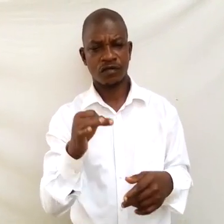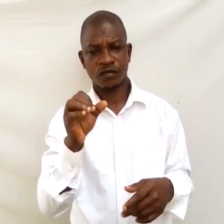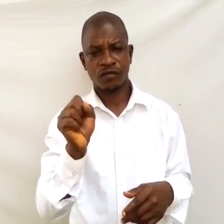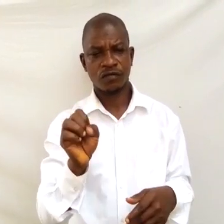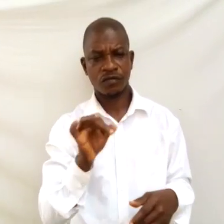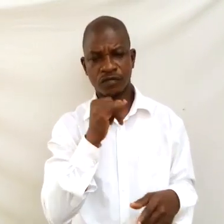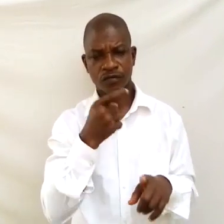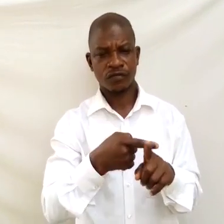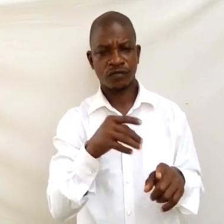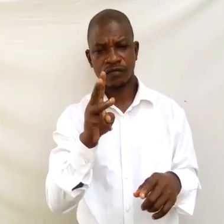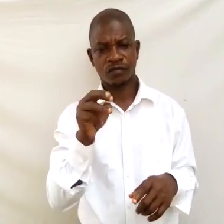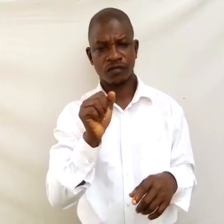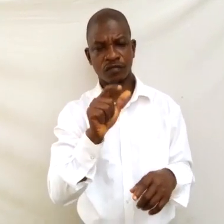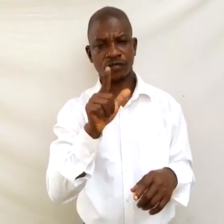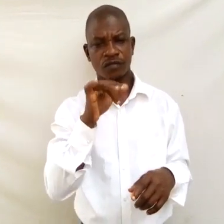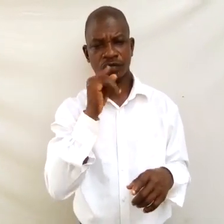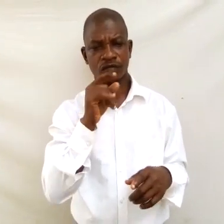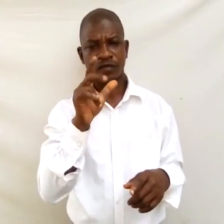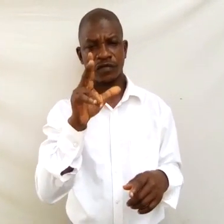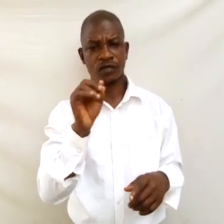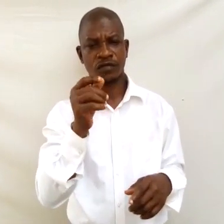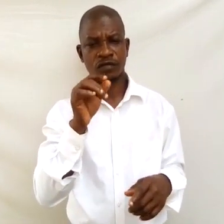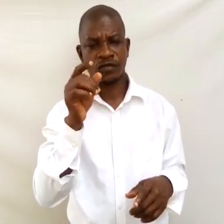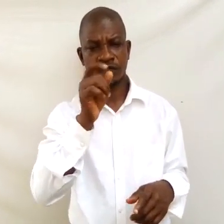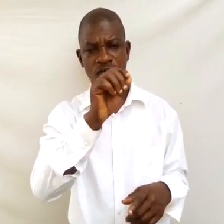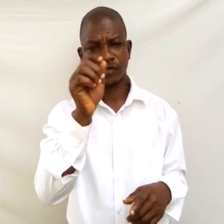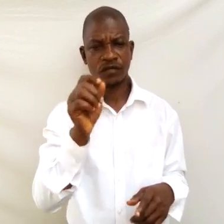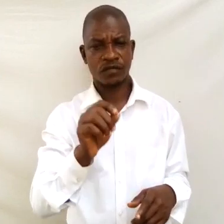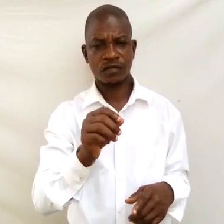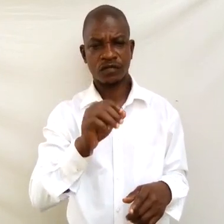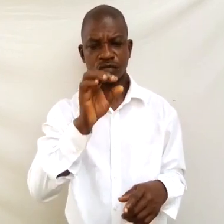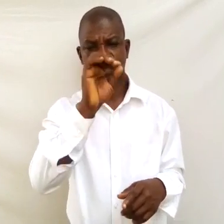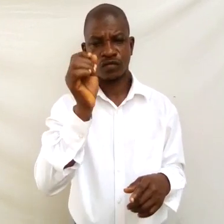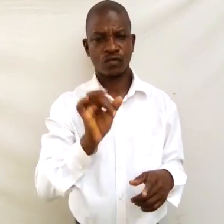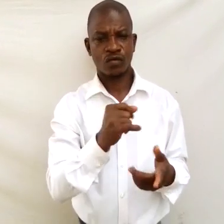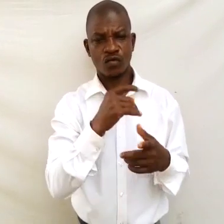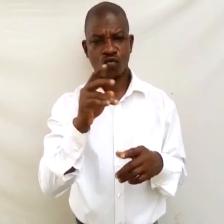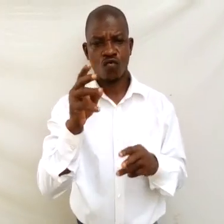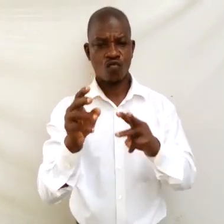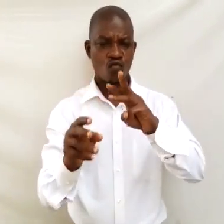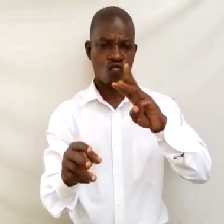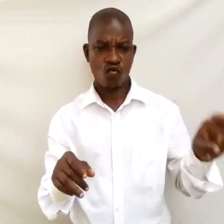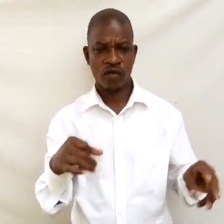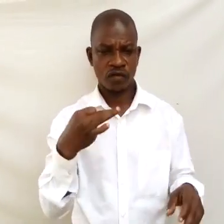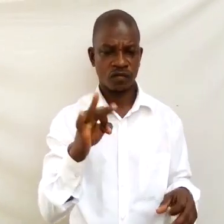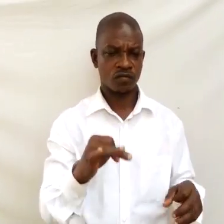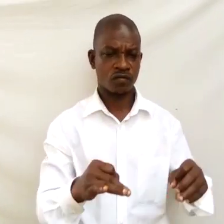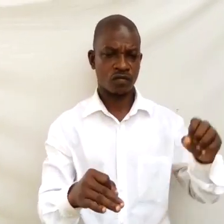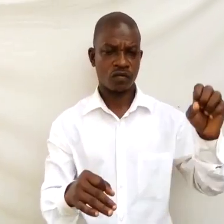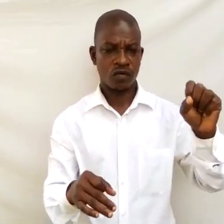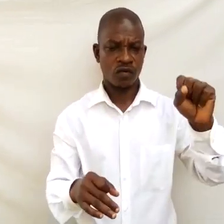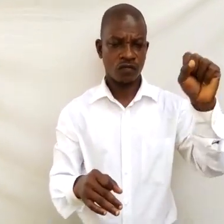Wale is 30 degrees west of south. That is S 30 degrees